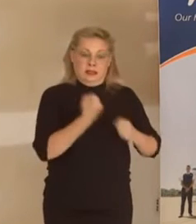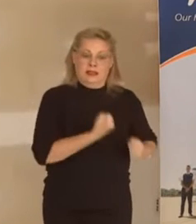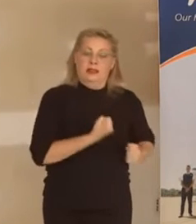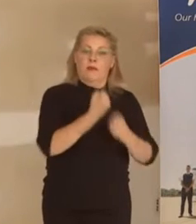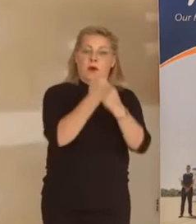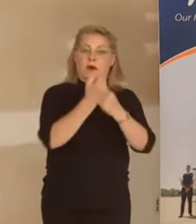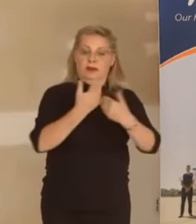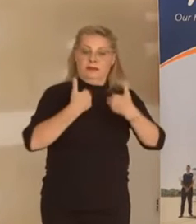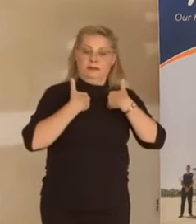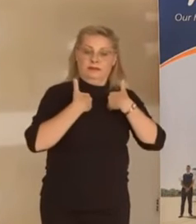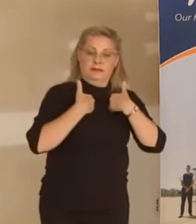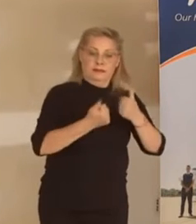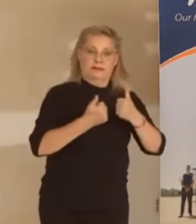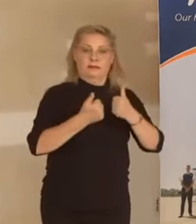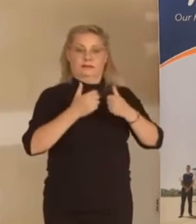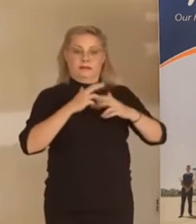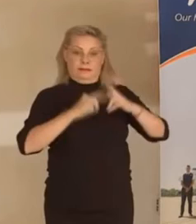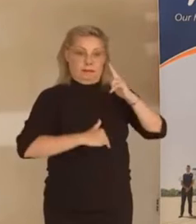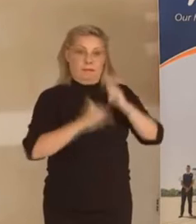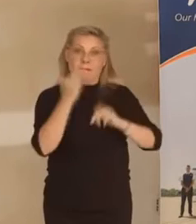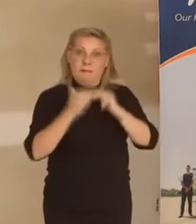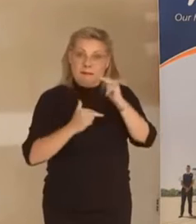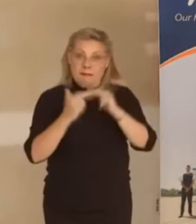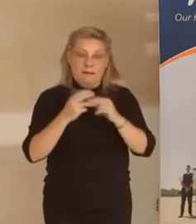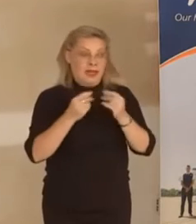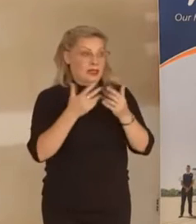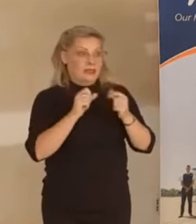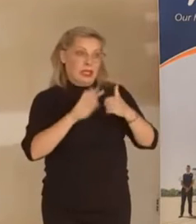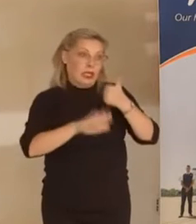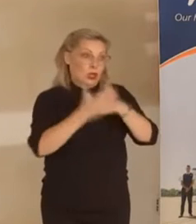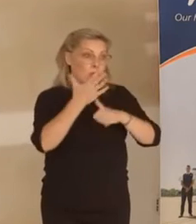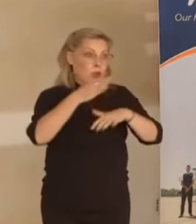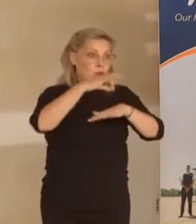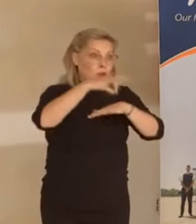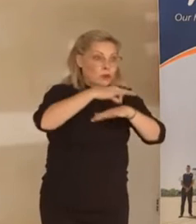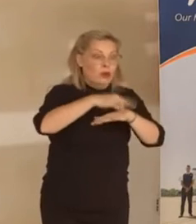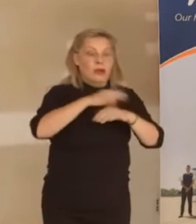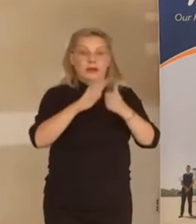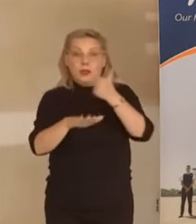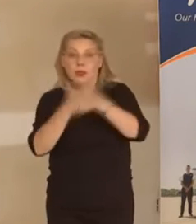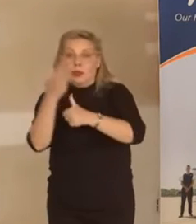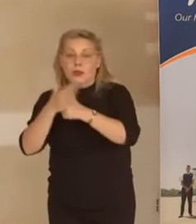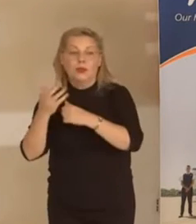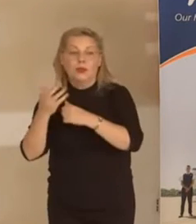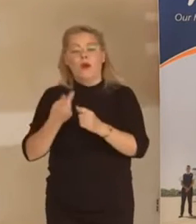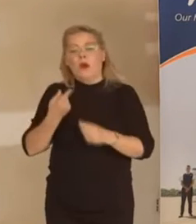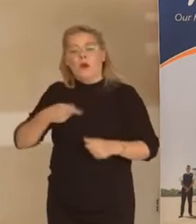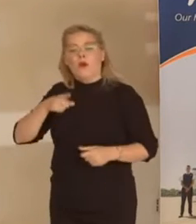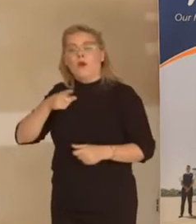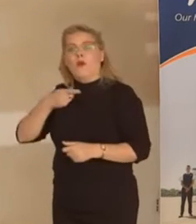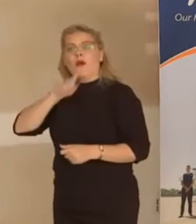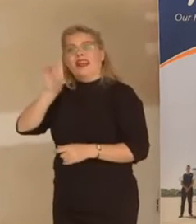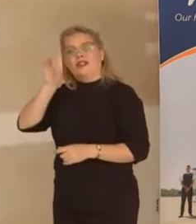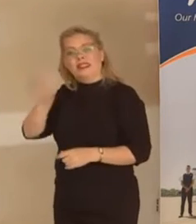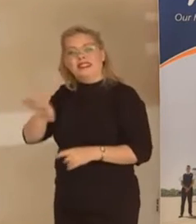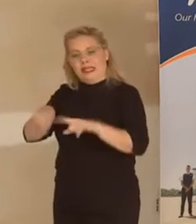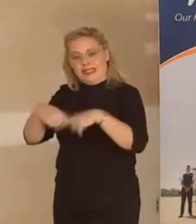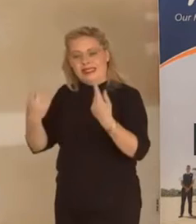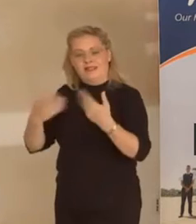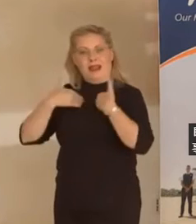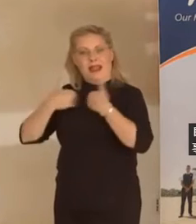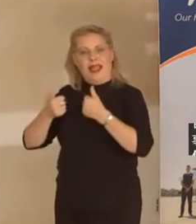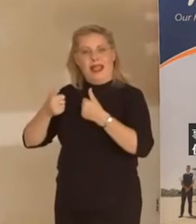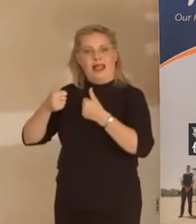been built in our time in office, and there are 110 that are currently underway. That sets New South